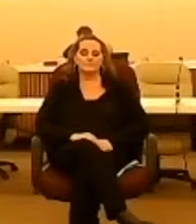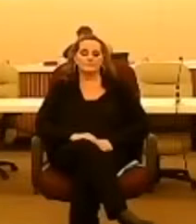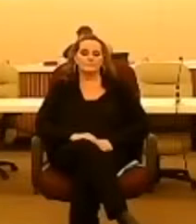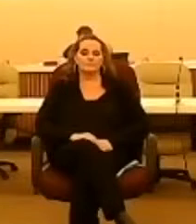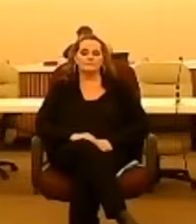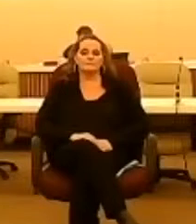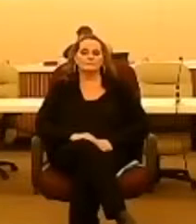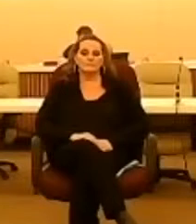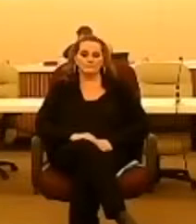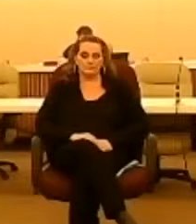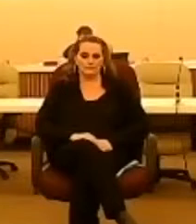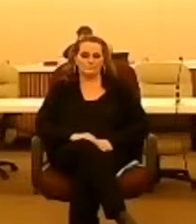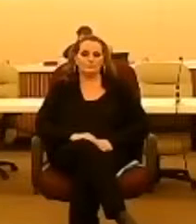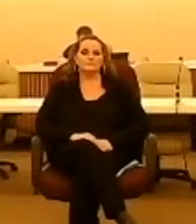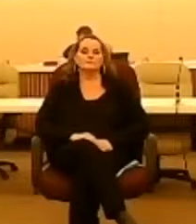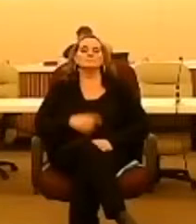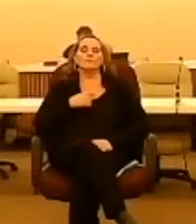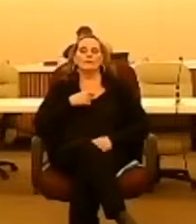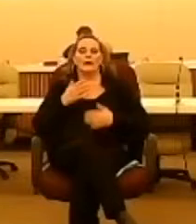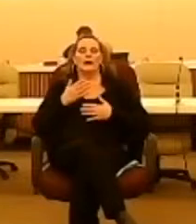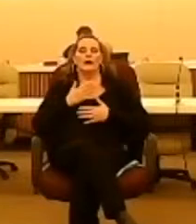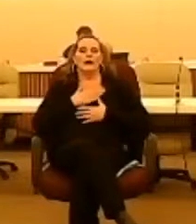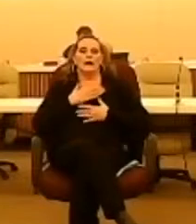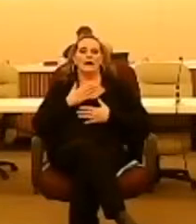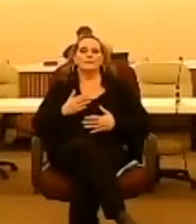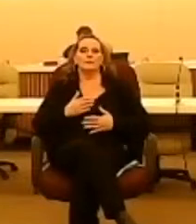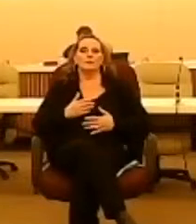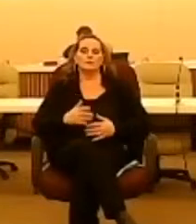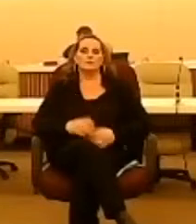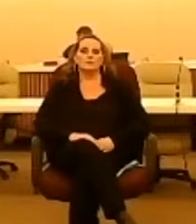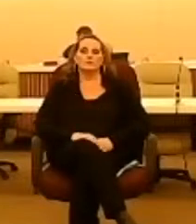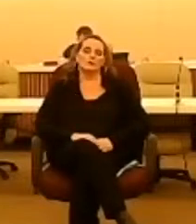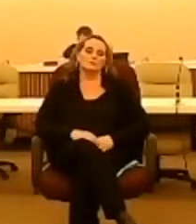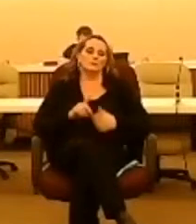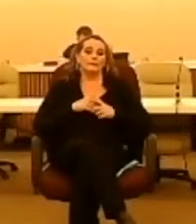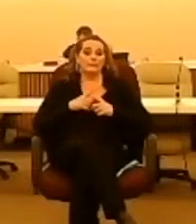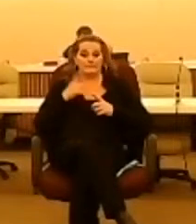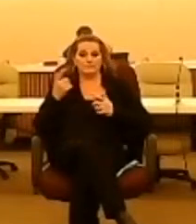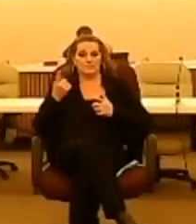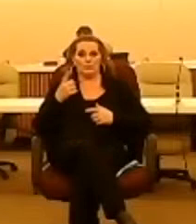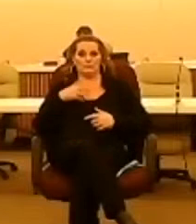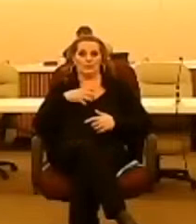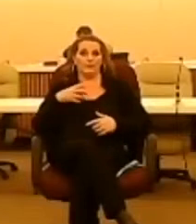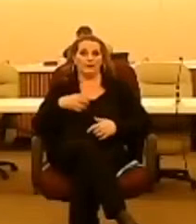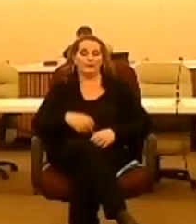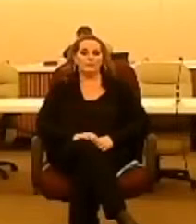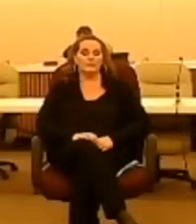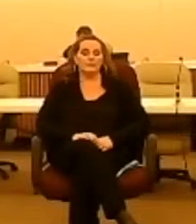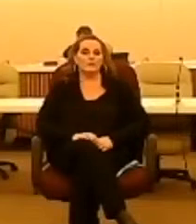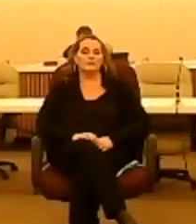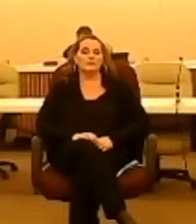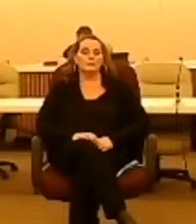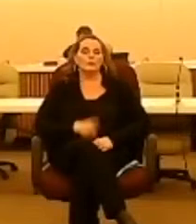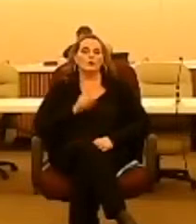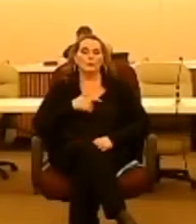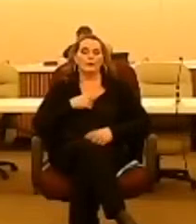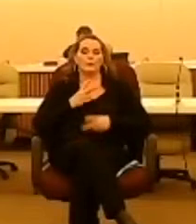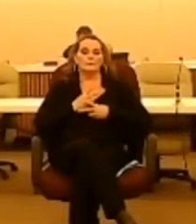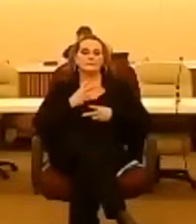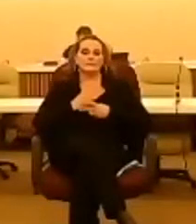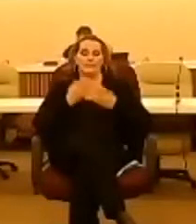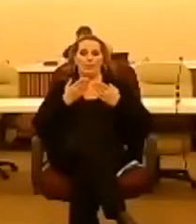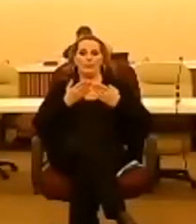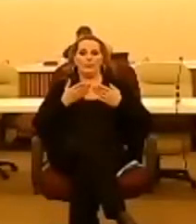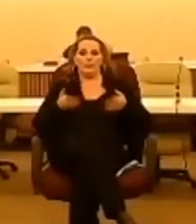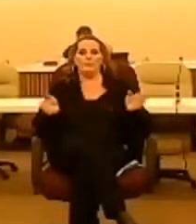I am proposing that, unless there is objection, we will keep the public hearing